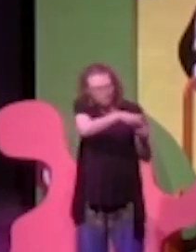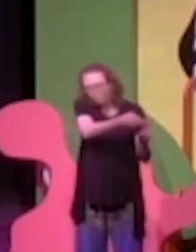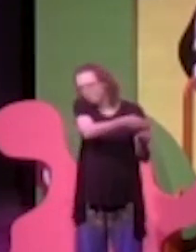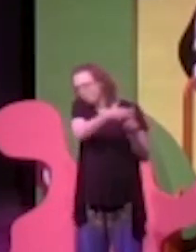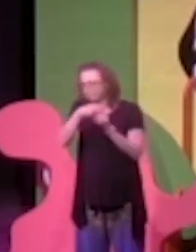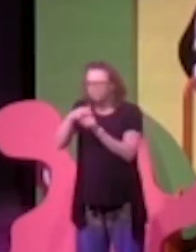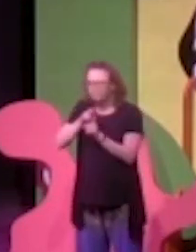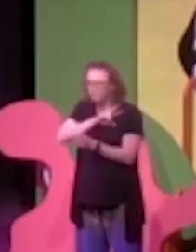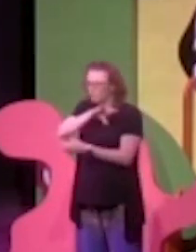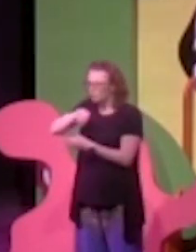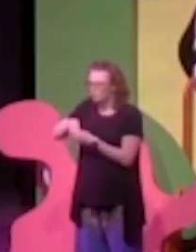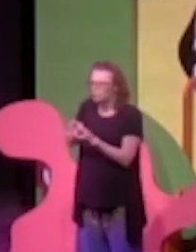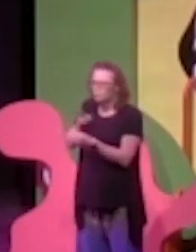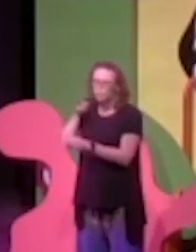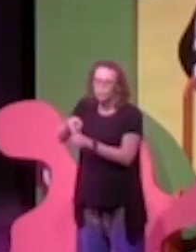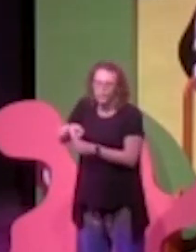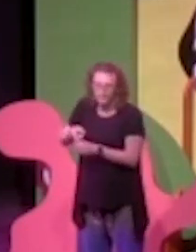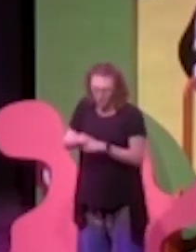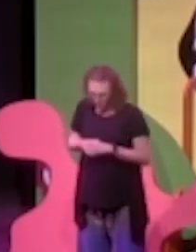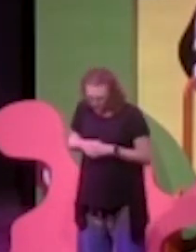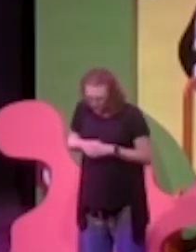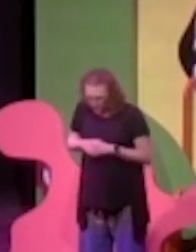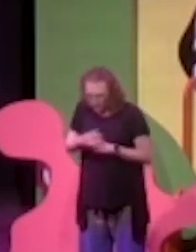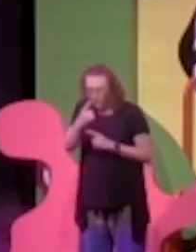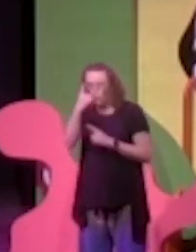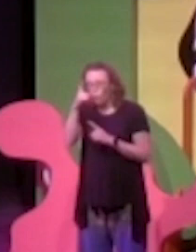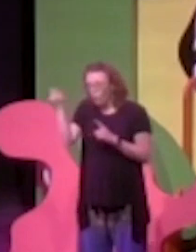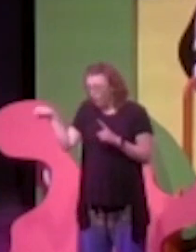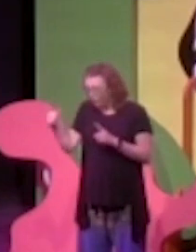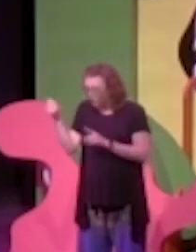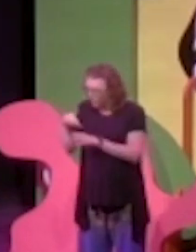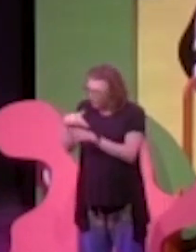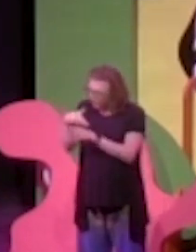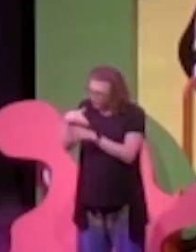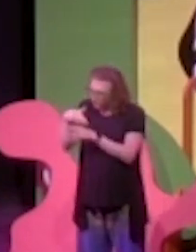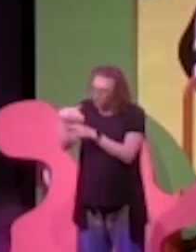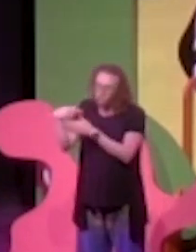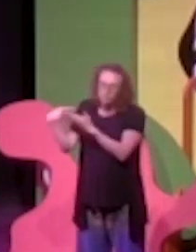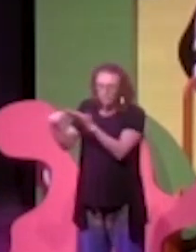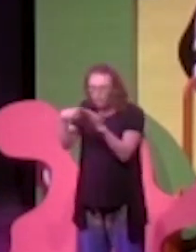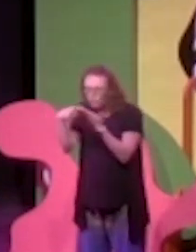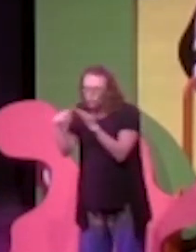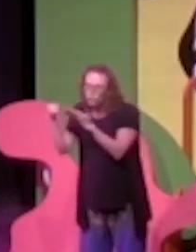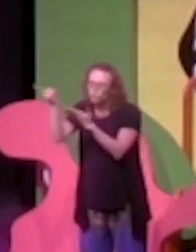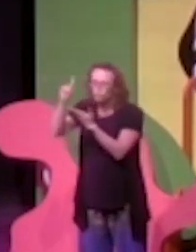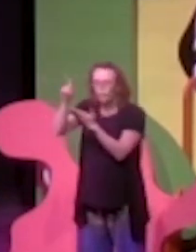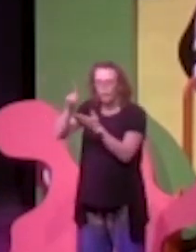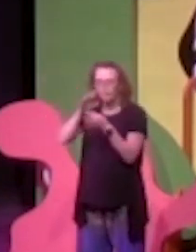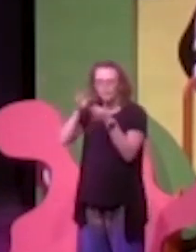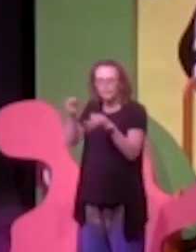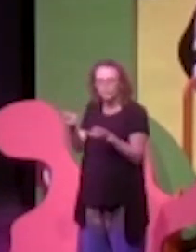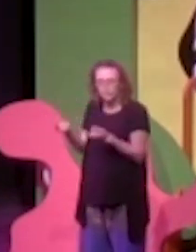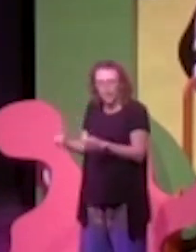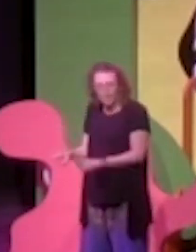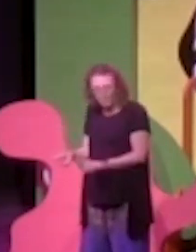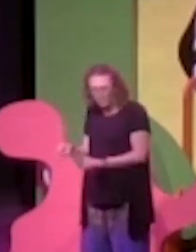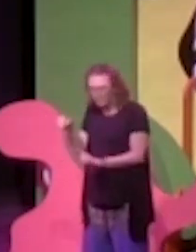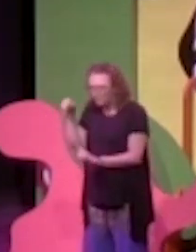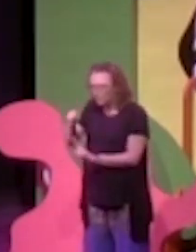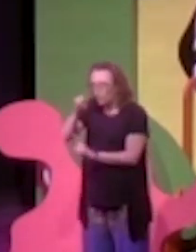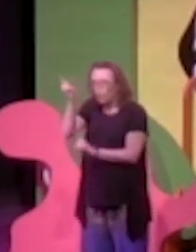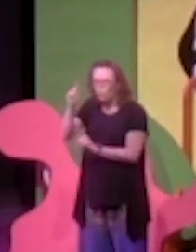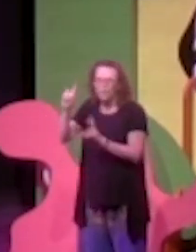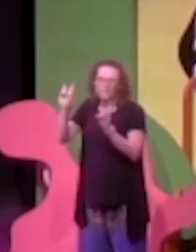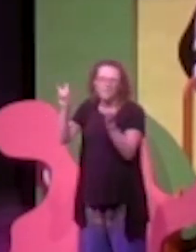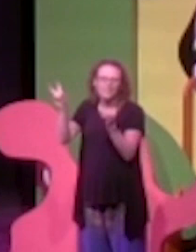potential ally? And what are the other tables where key decisions are being made, where the voice of artists and the arts and